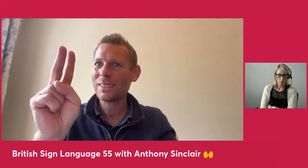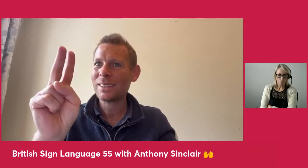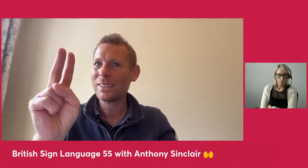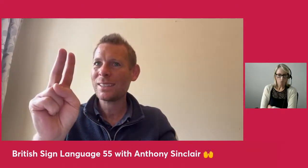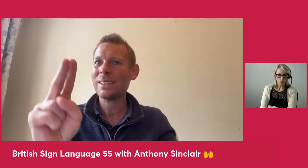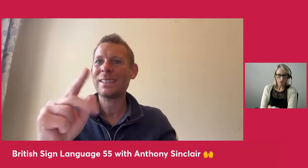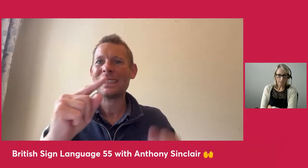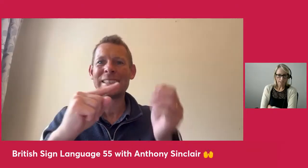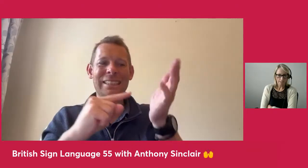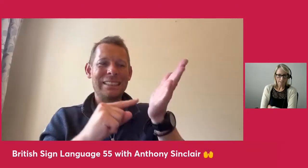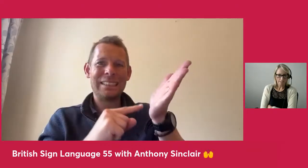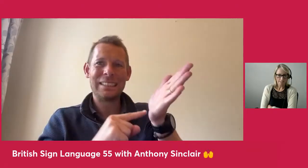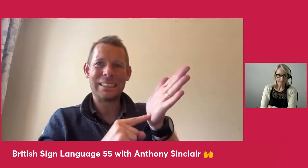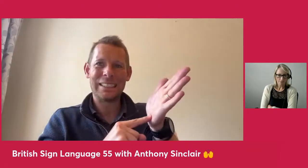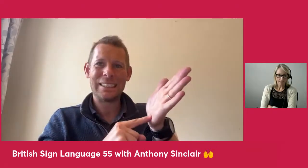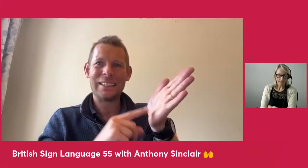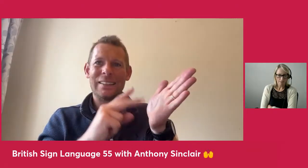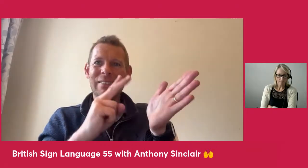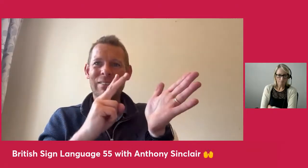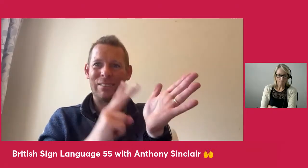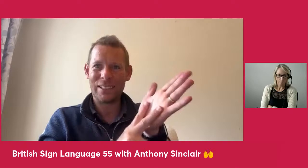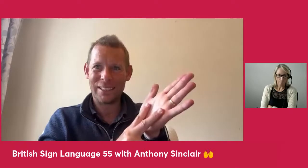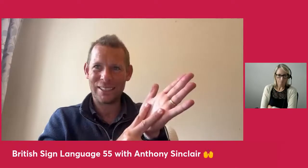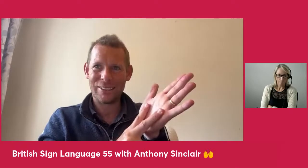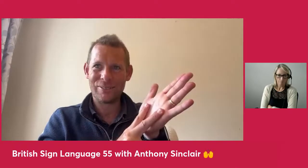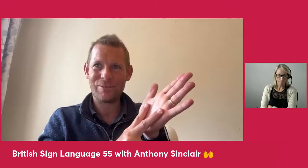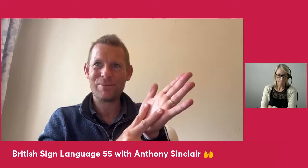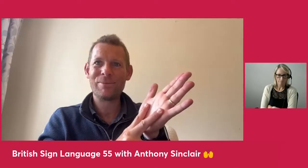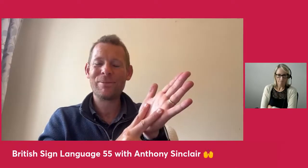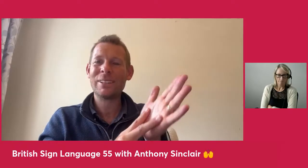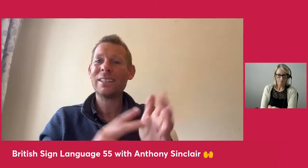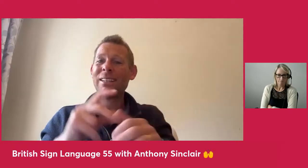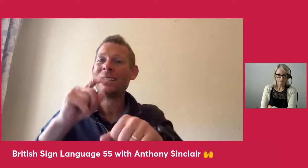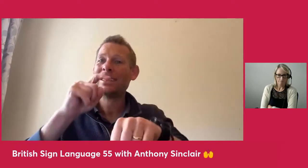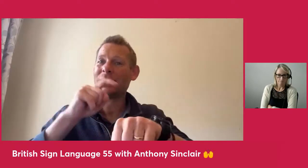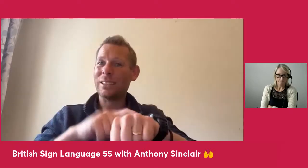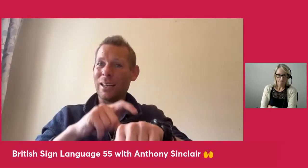time for watching TV,